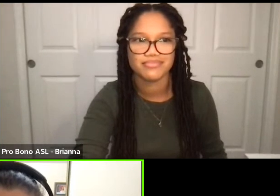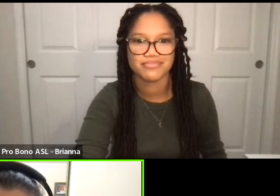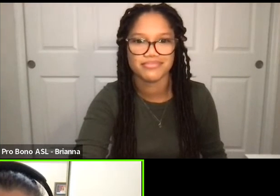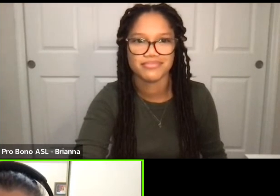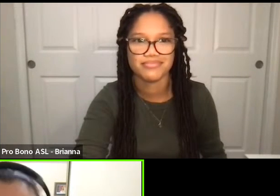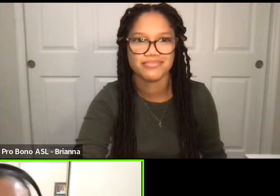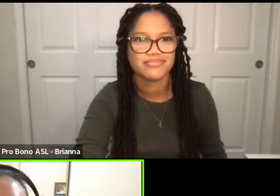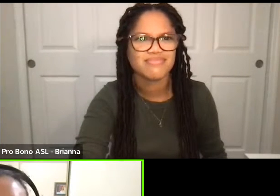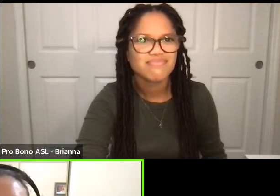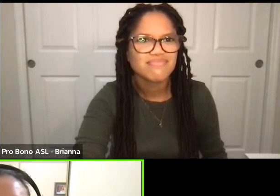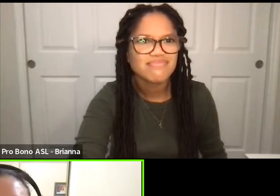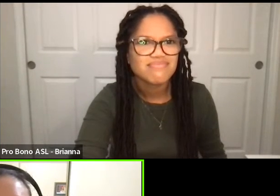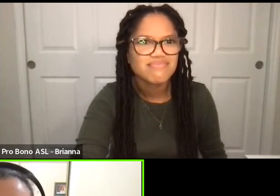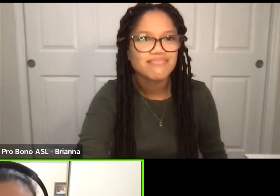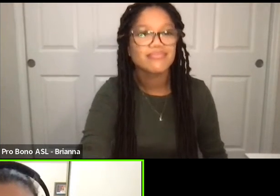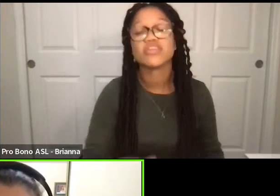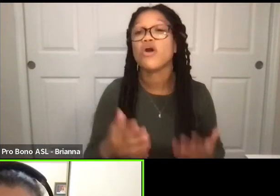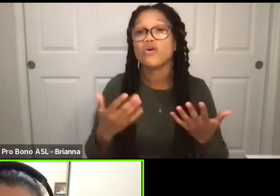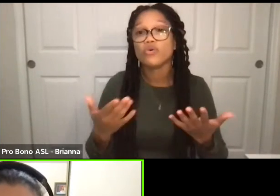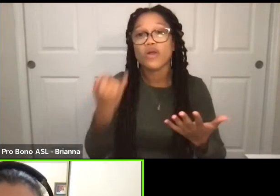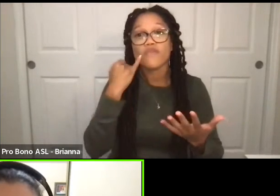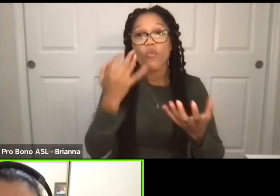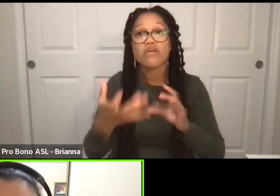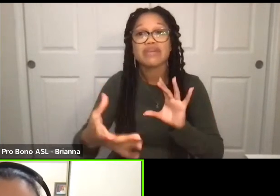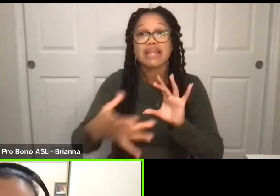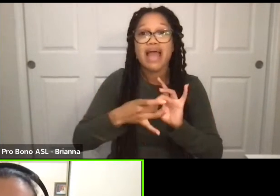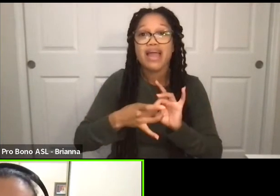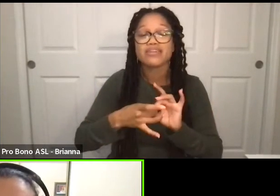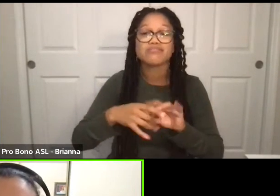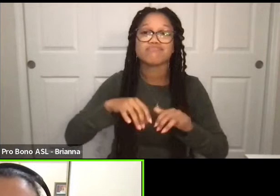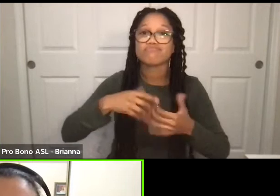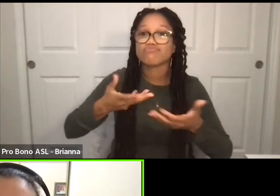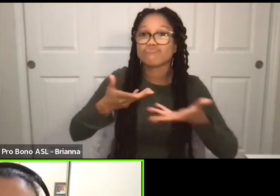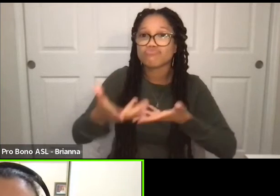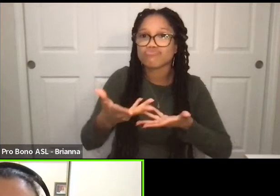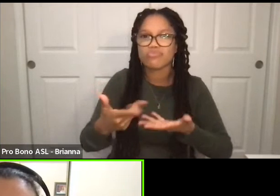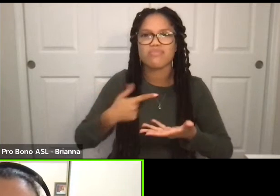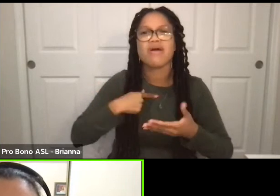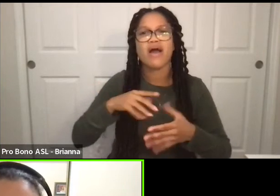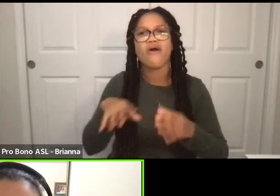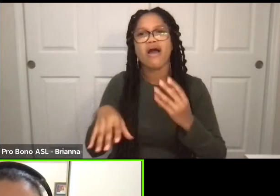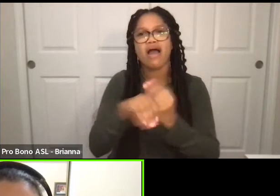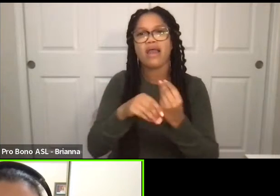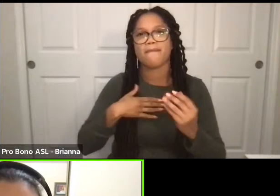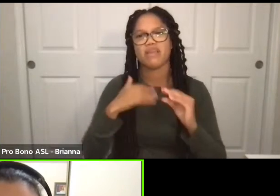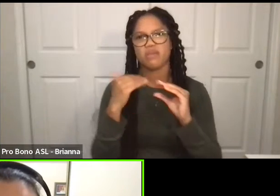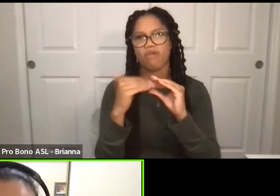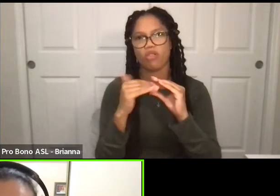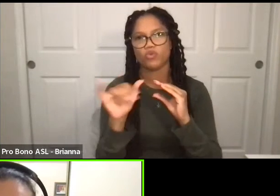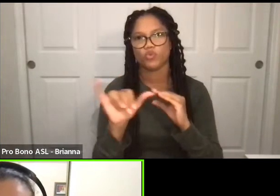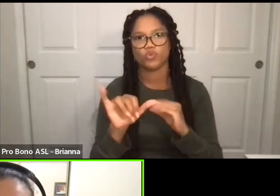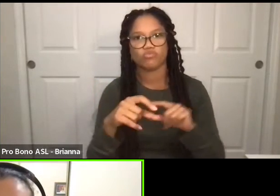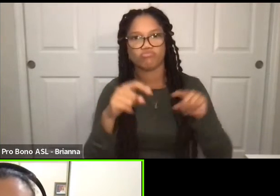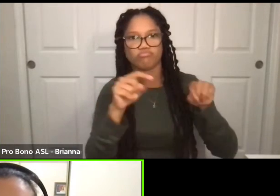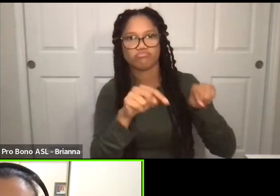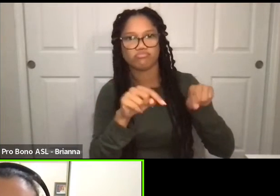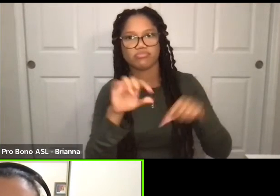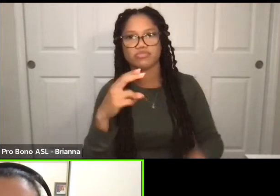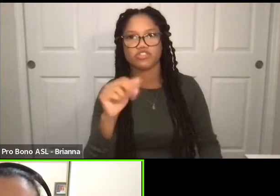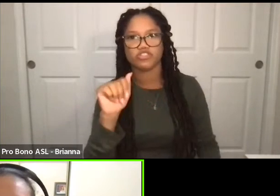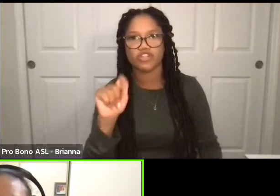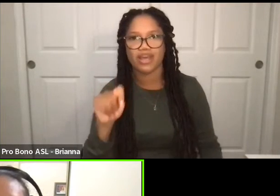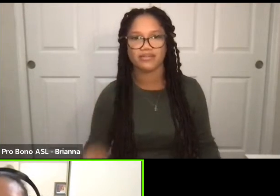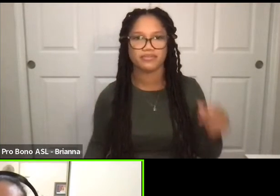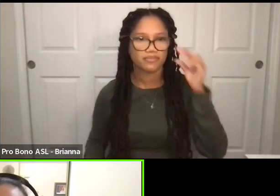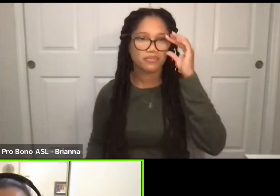just kind of be in our orbit and email. We'll also share a link in the chat to subscribe. Again, we really appreciate you